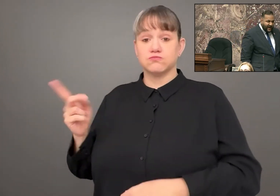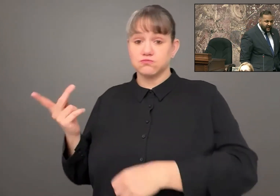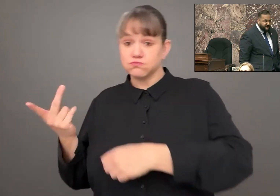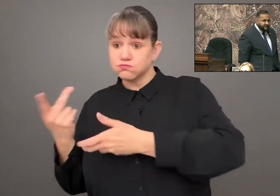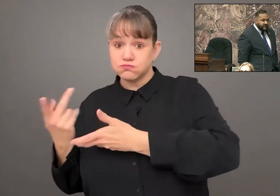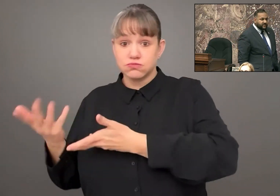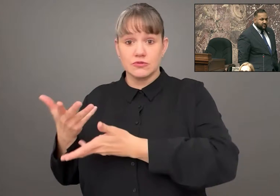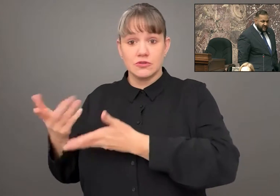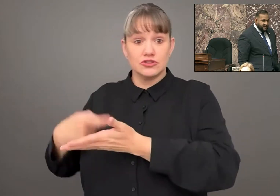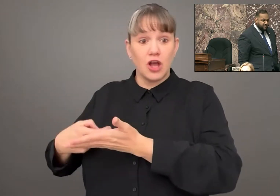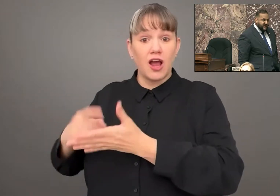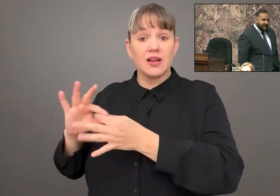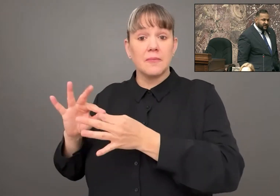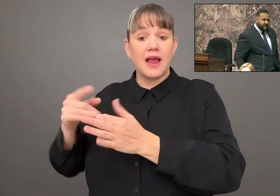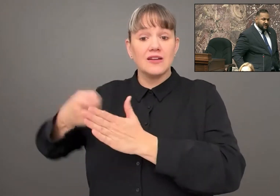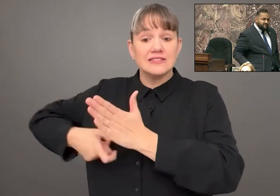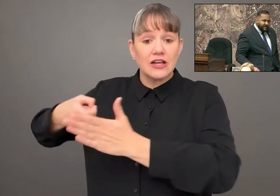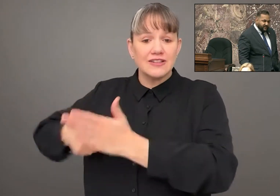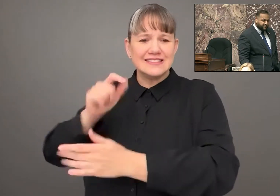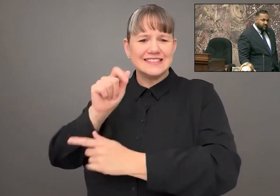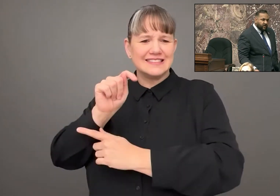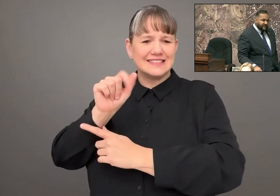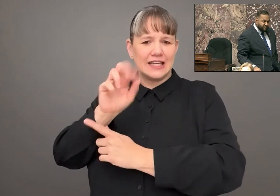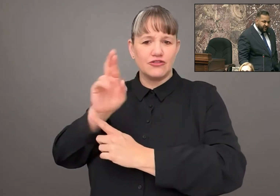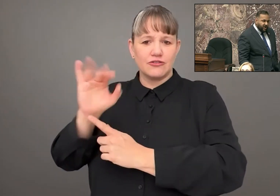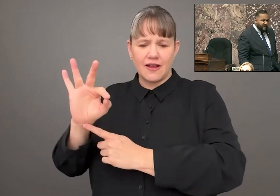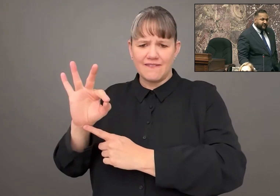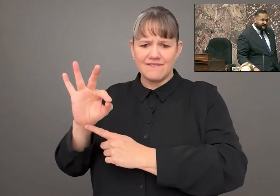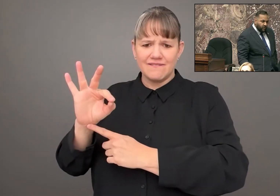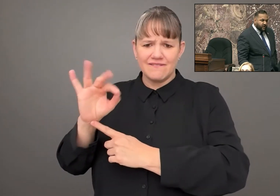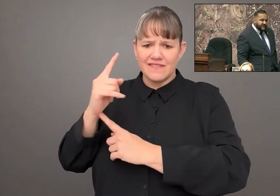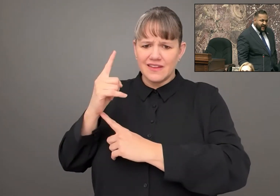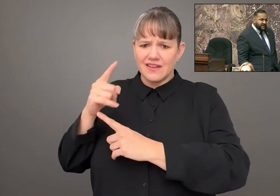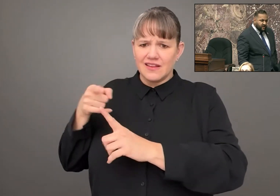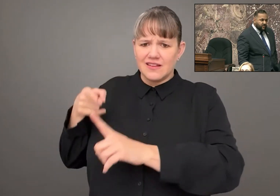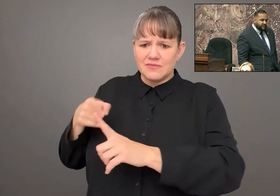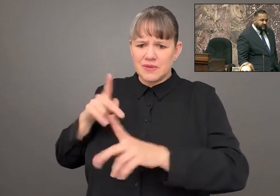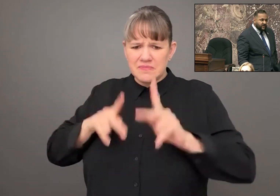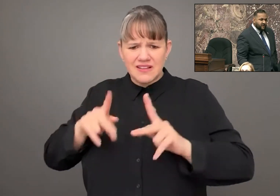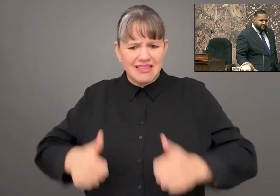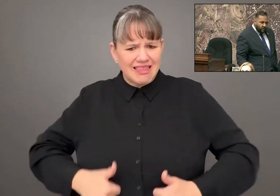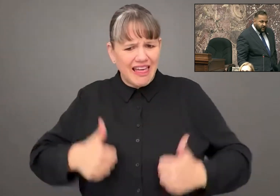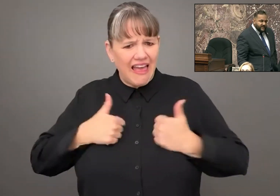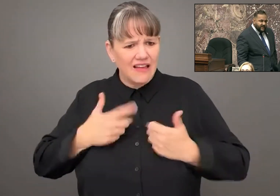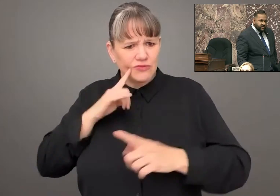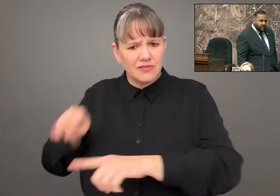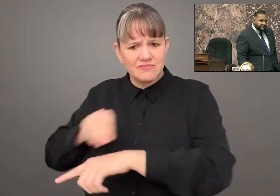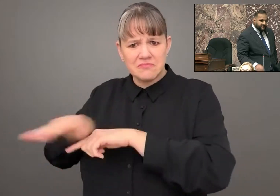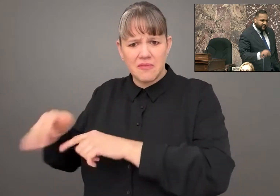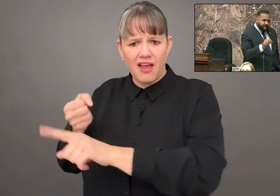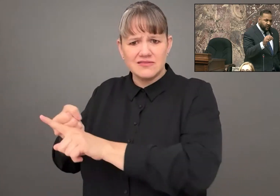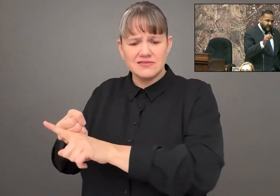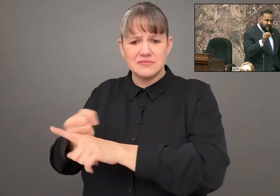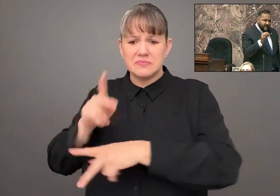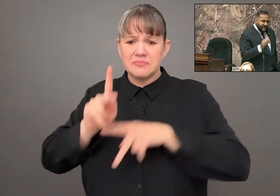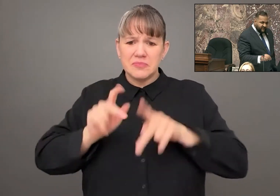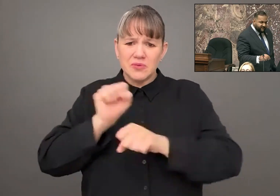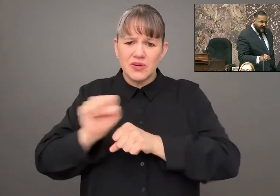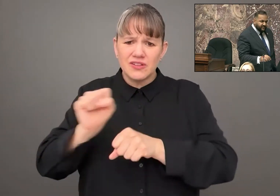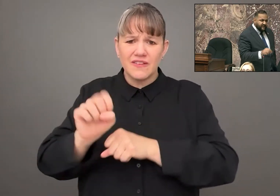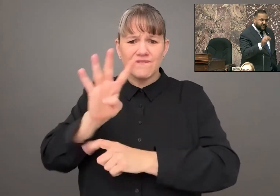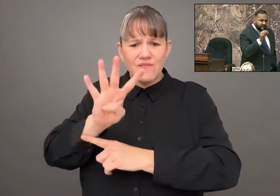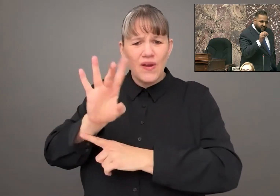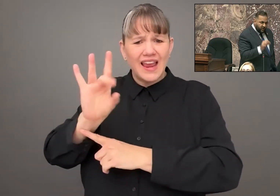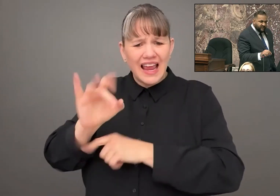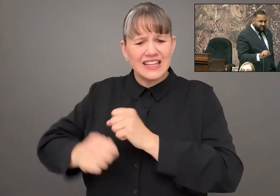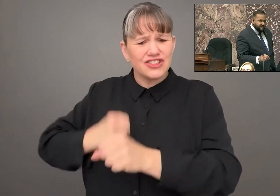are lives that are being impacted. Bill has been working his butt off for 48 years. 48 years he's been supporting his